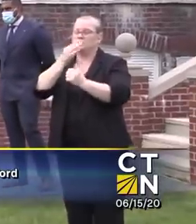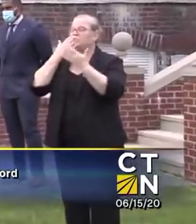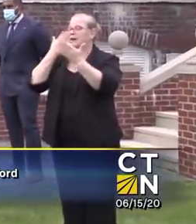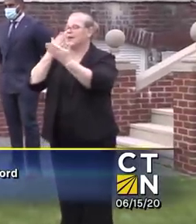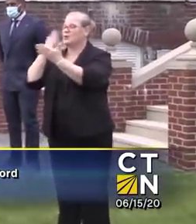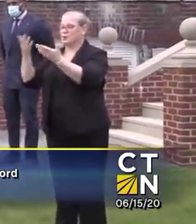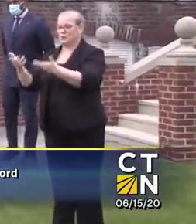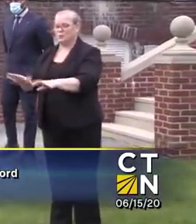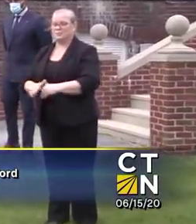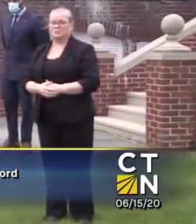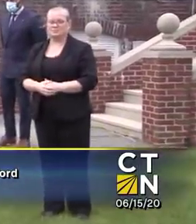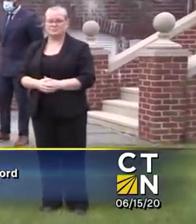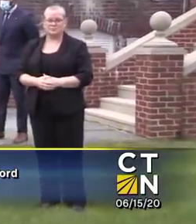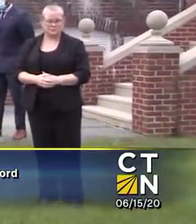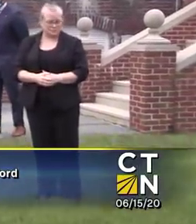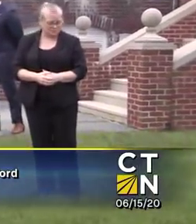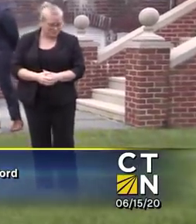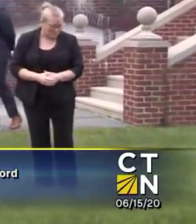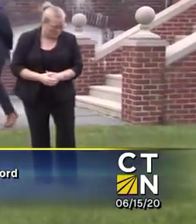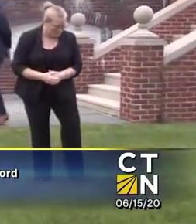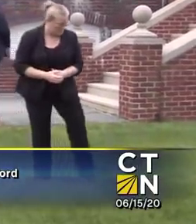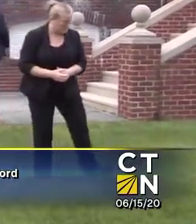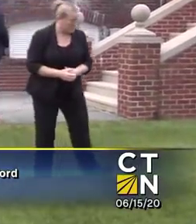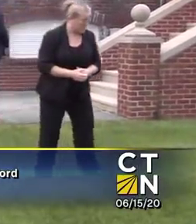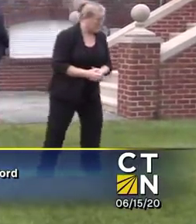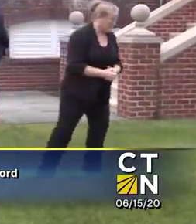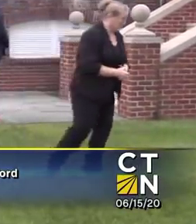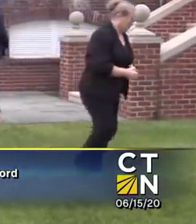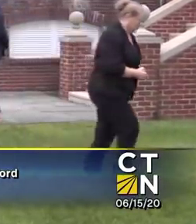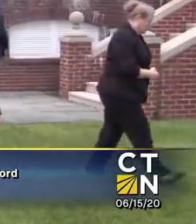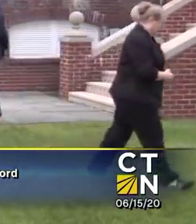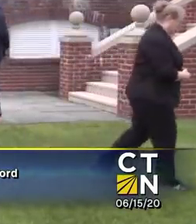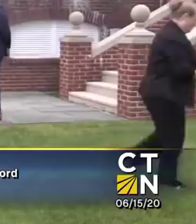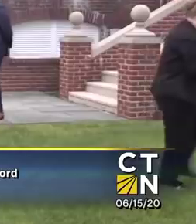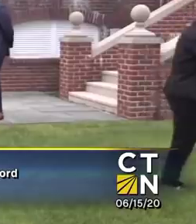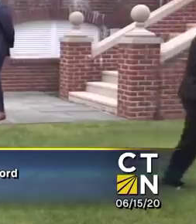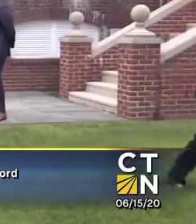Thank you, guys. Thank you.